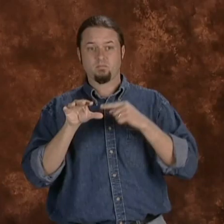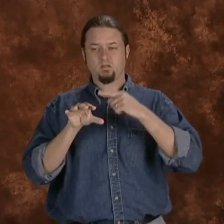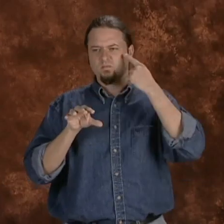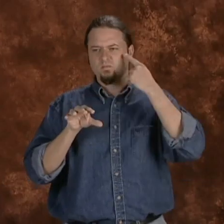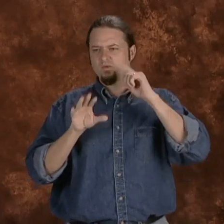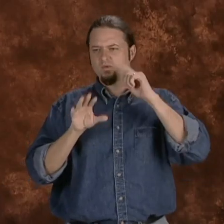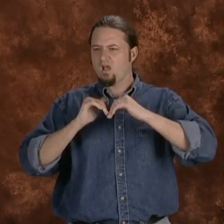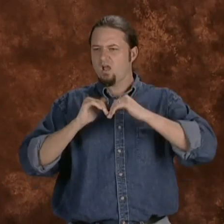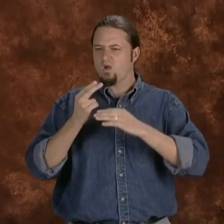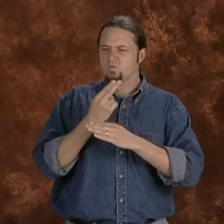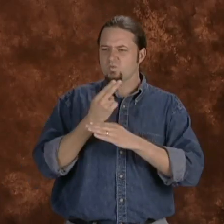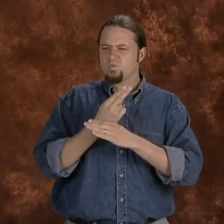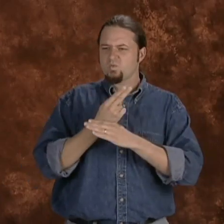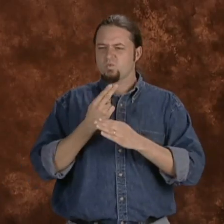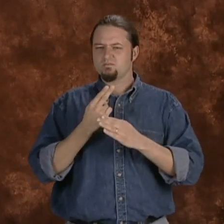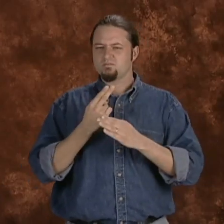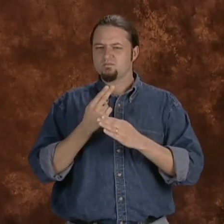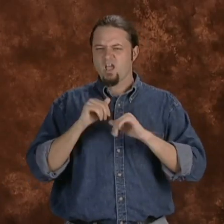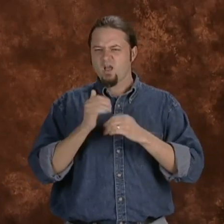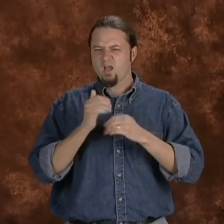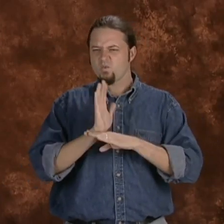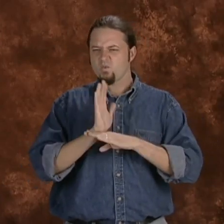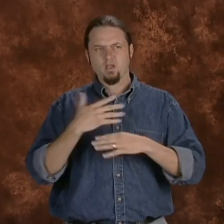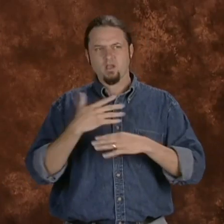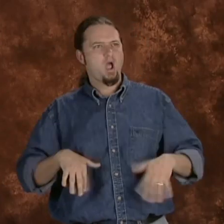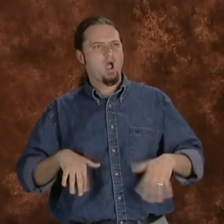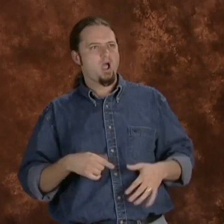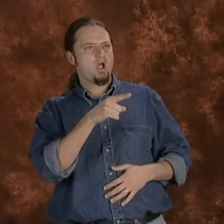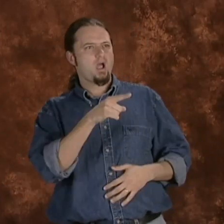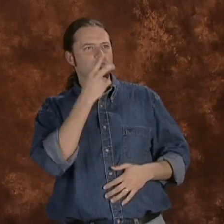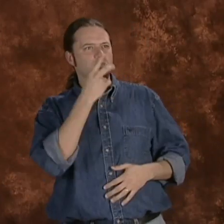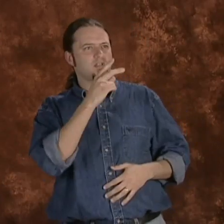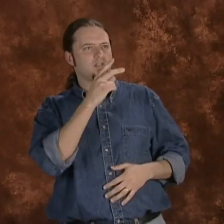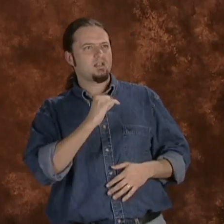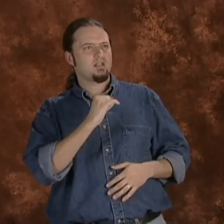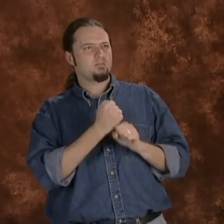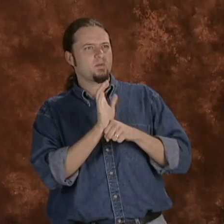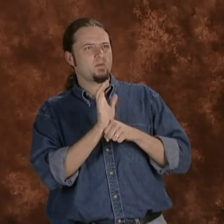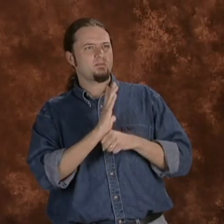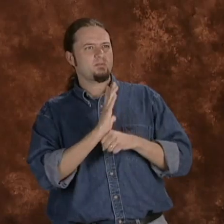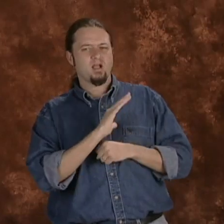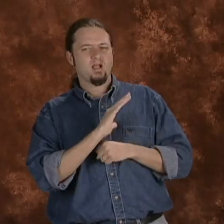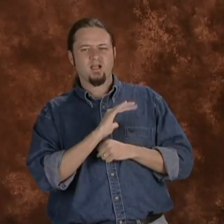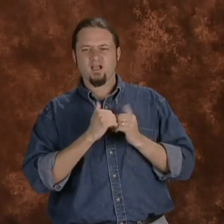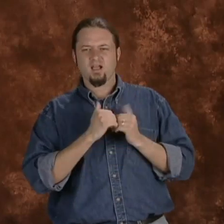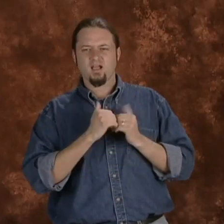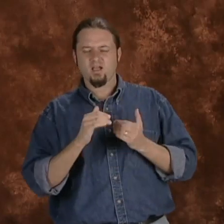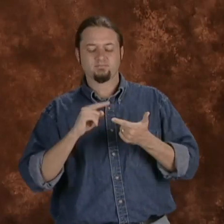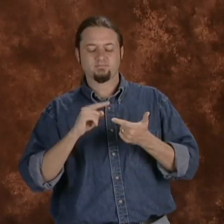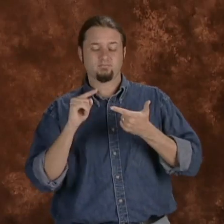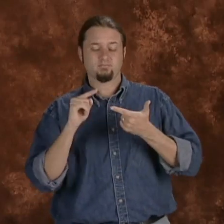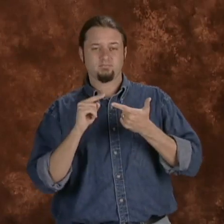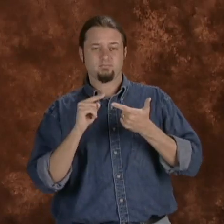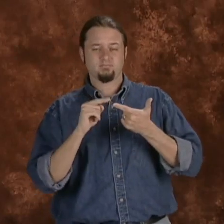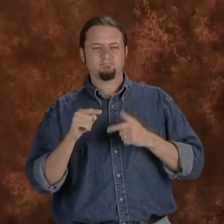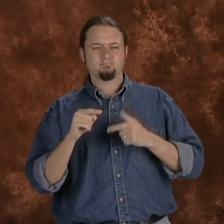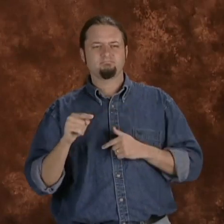If you can understand some areas of it, of how to use it, how to use a movie, and you've seen that movie